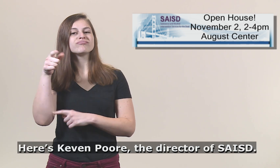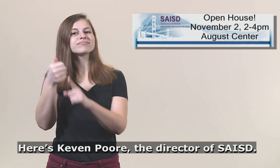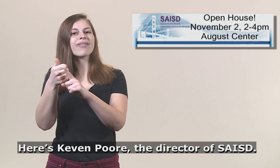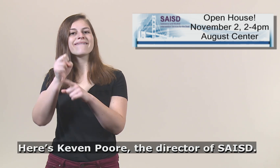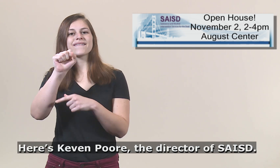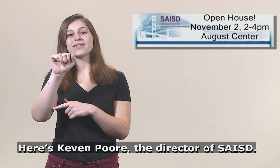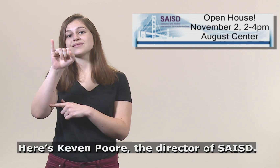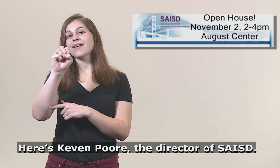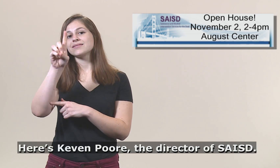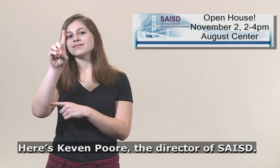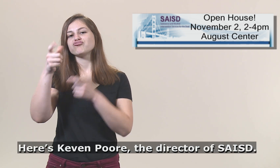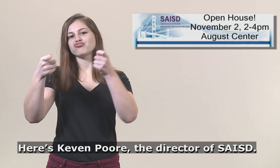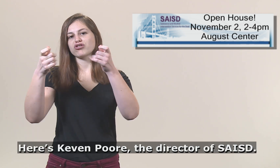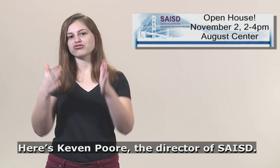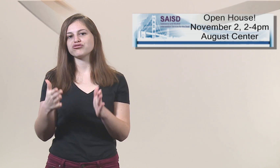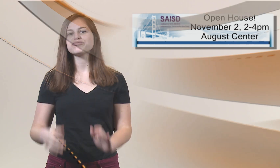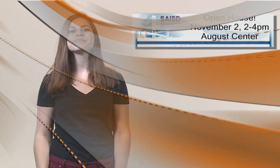of SAISD.